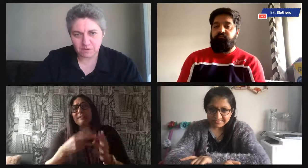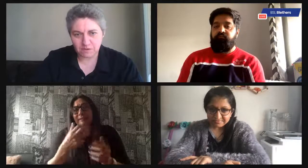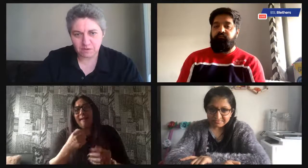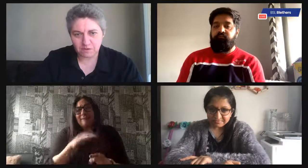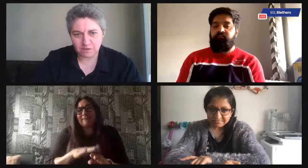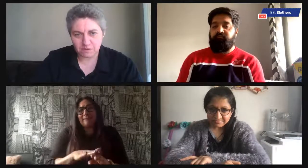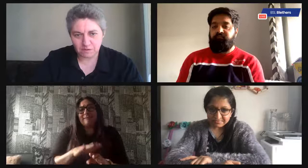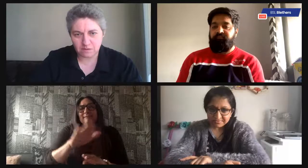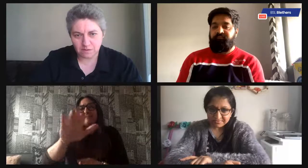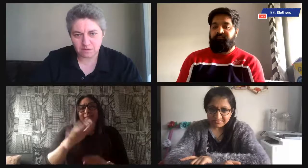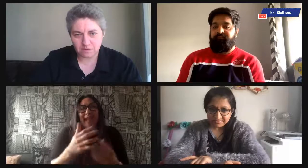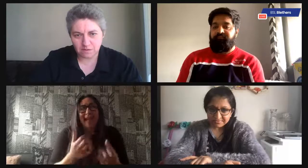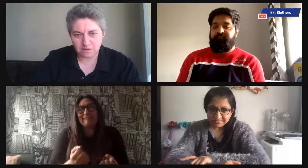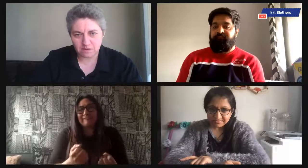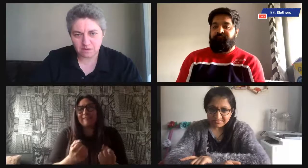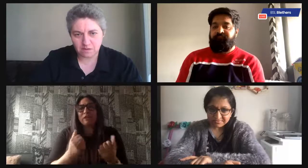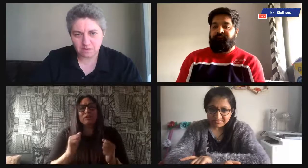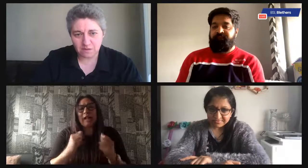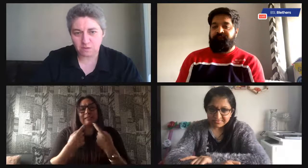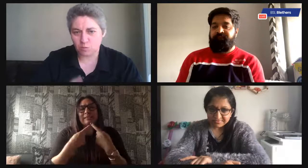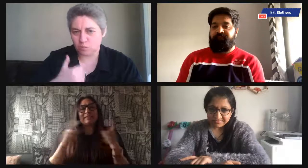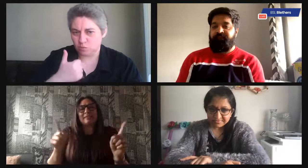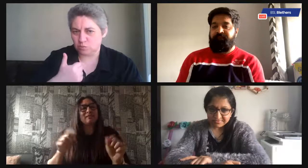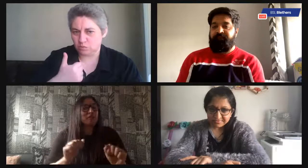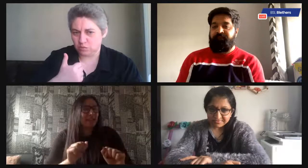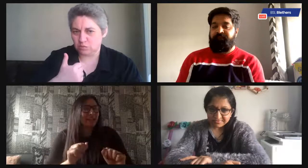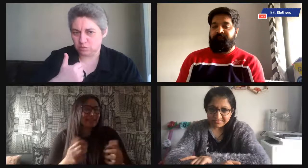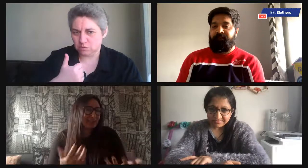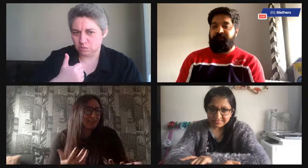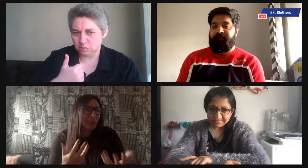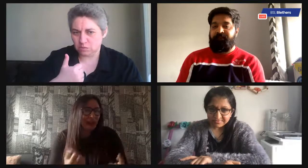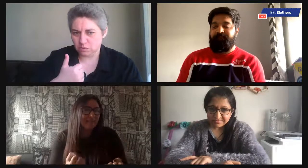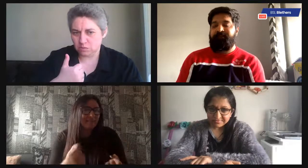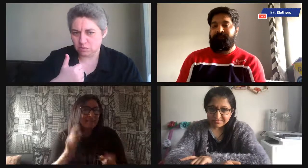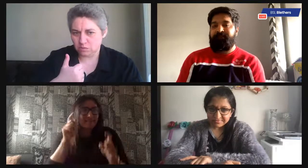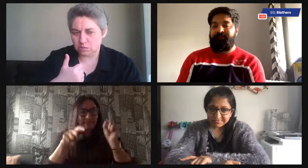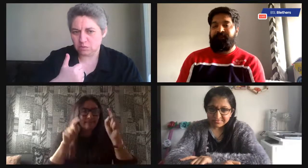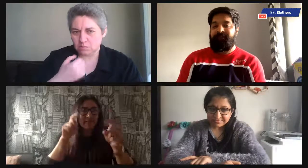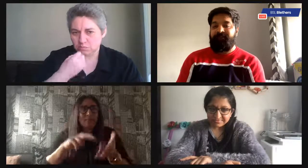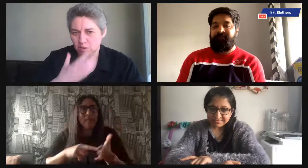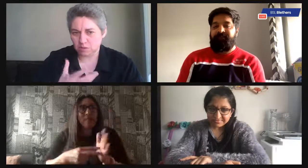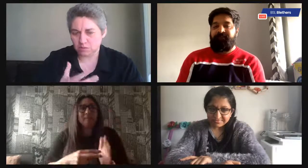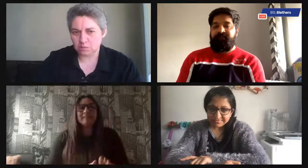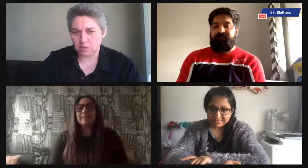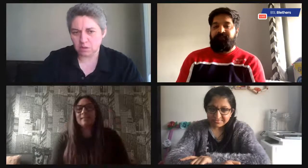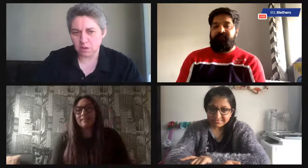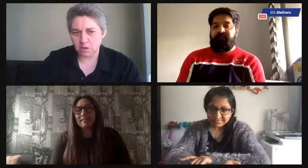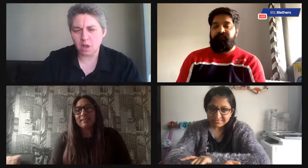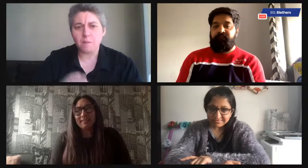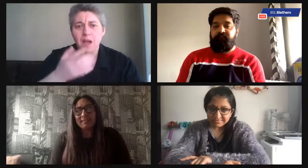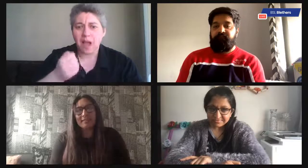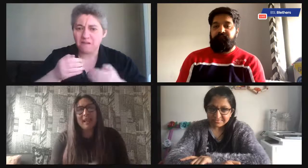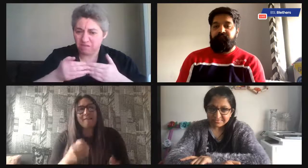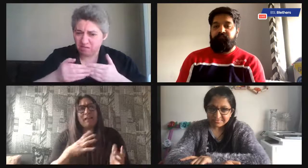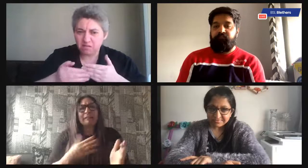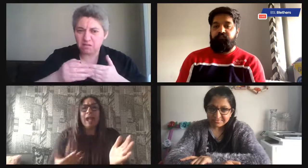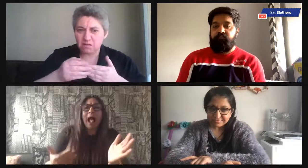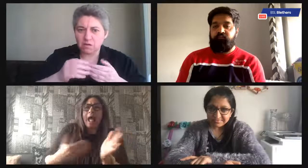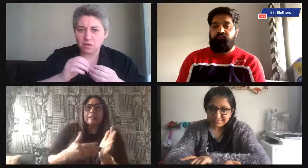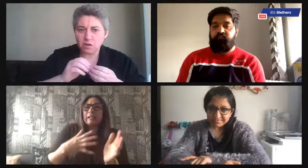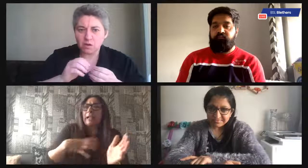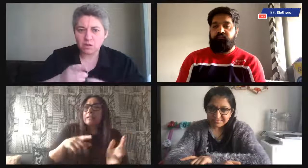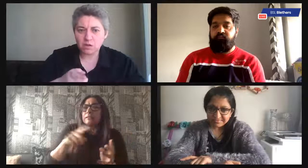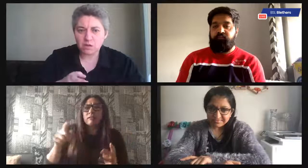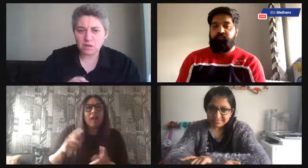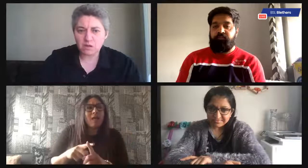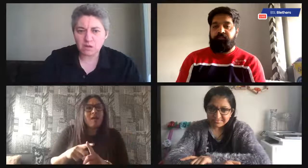we're successful in that, then we'll have some wonderful plans. Nothing's been announced yet. We're still, forming